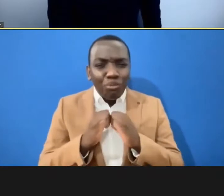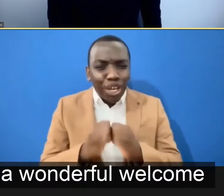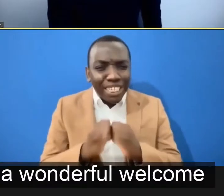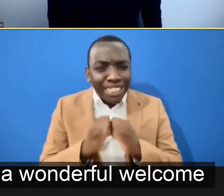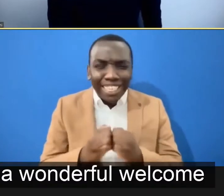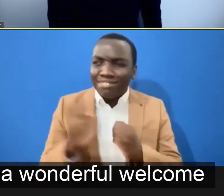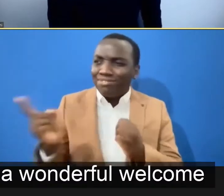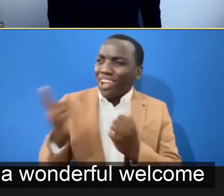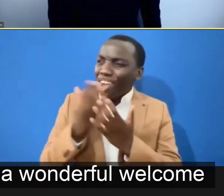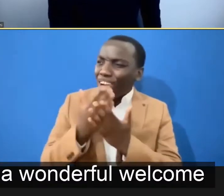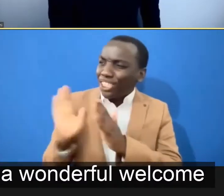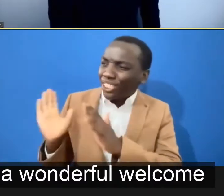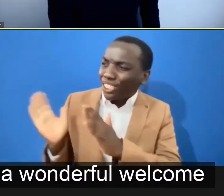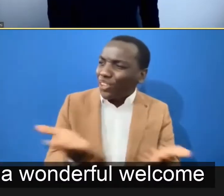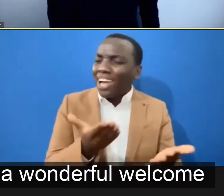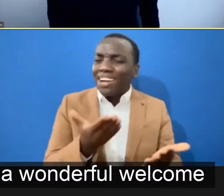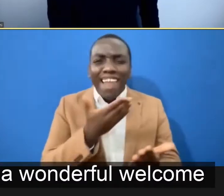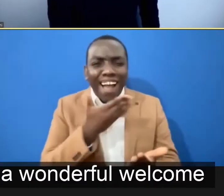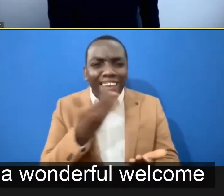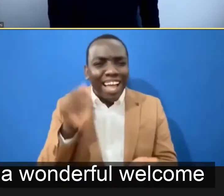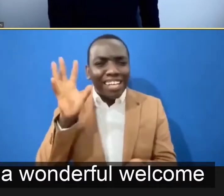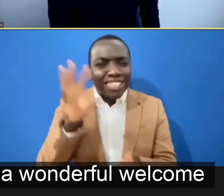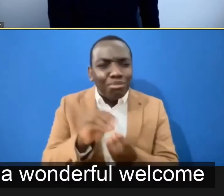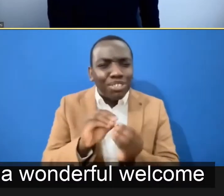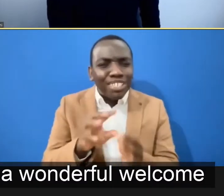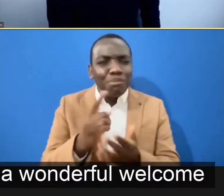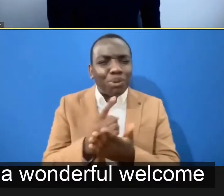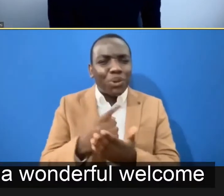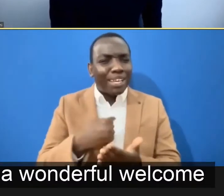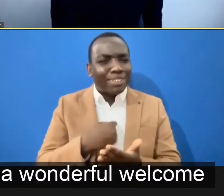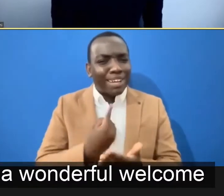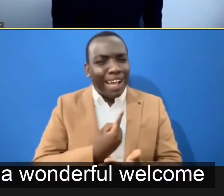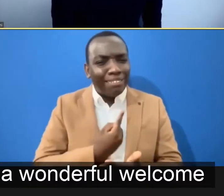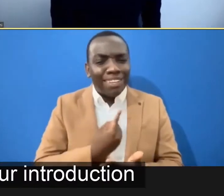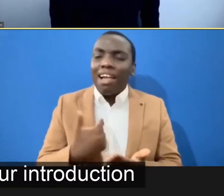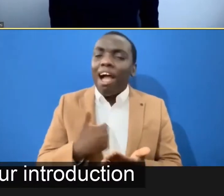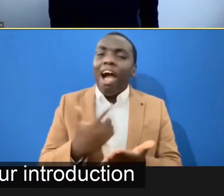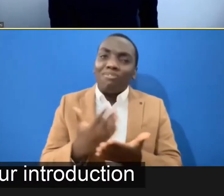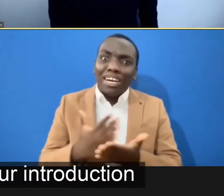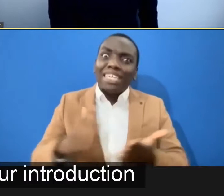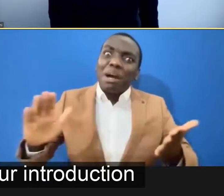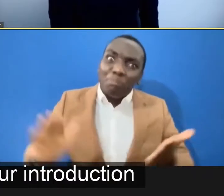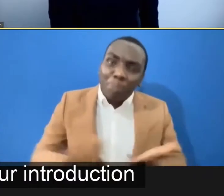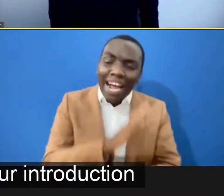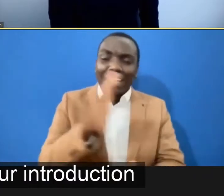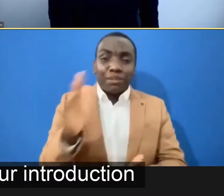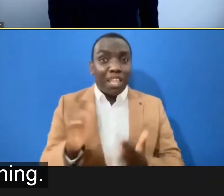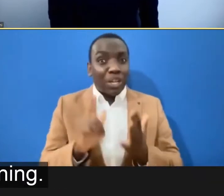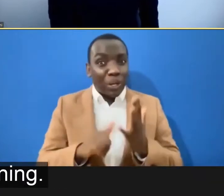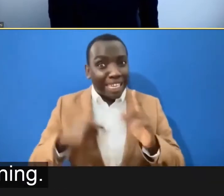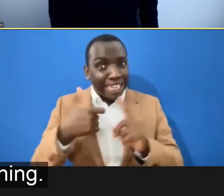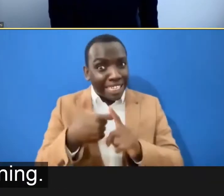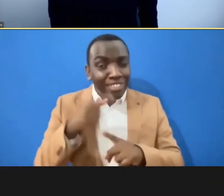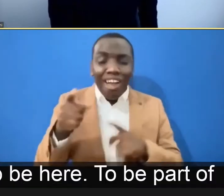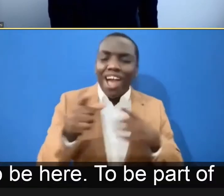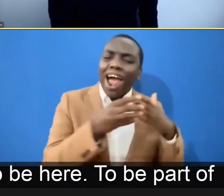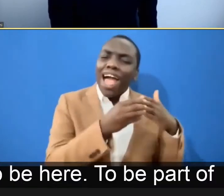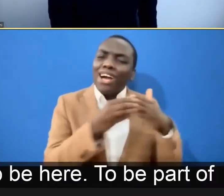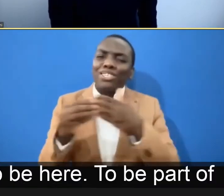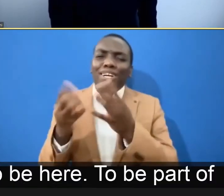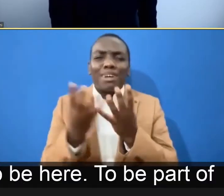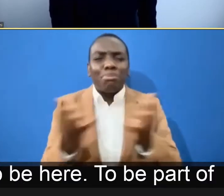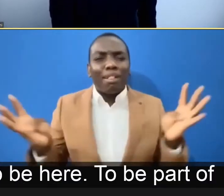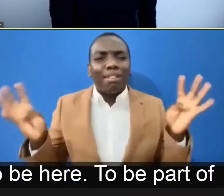Thank you so much, Craig. What a wonderful welcome, and I really appreciate your introduction for me this morning. It is an